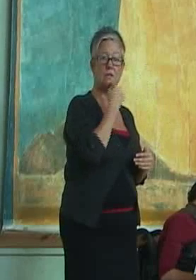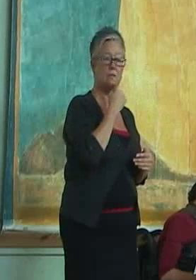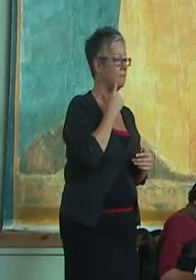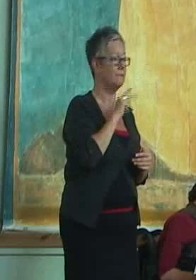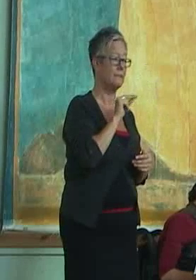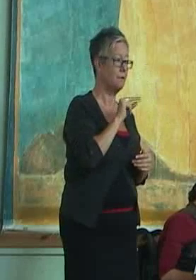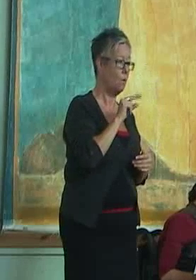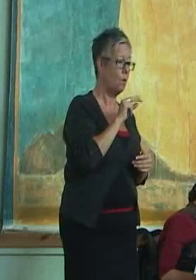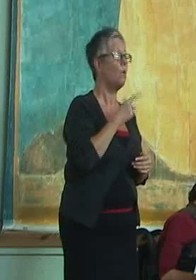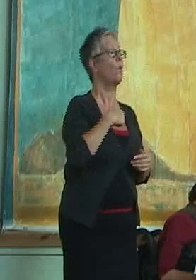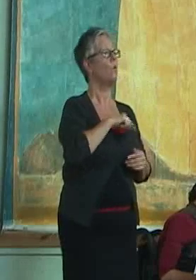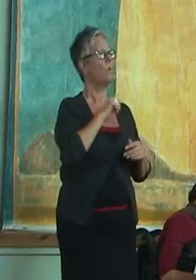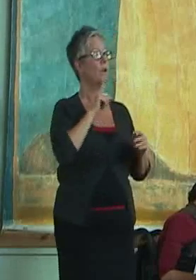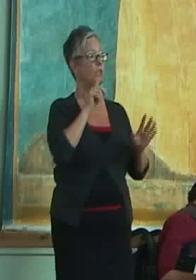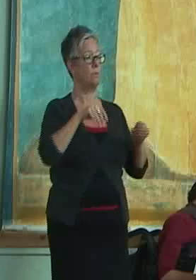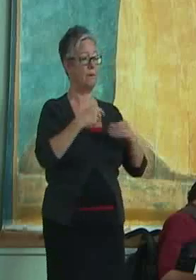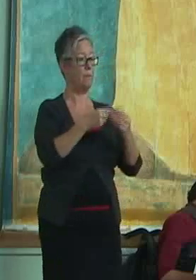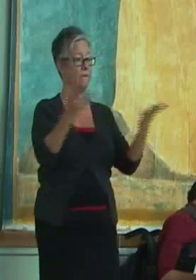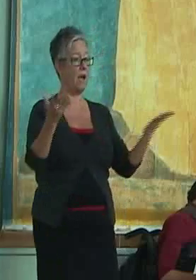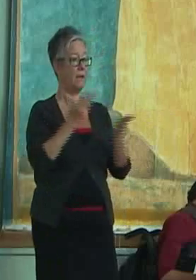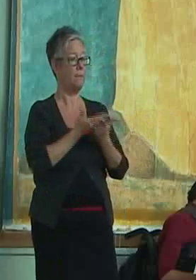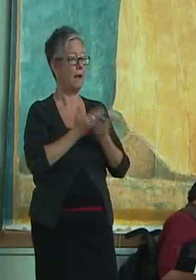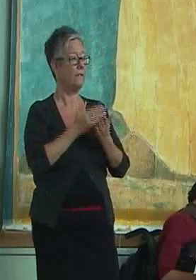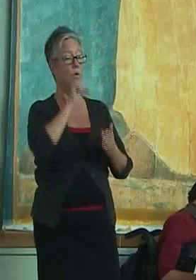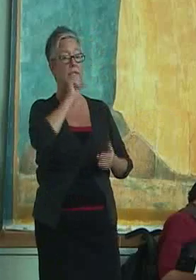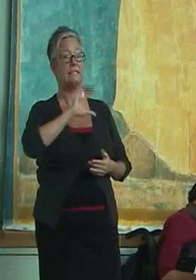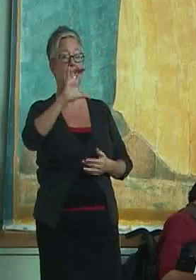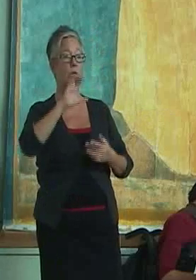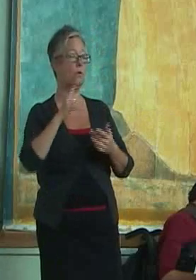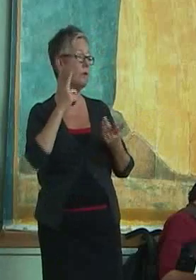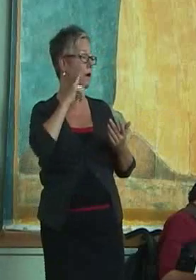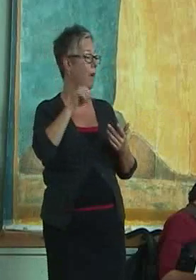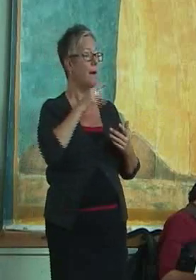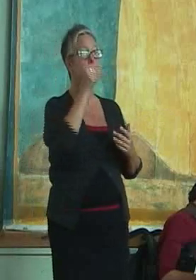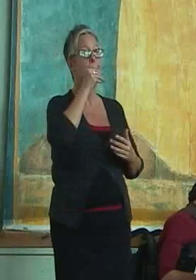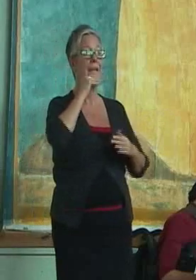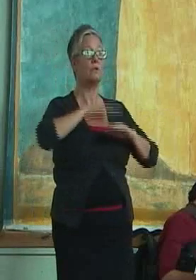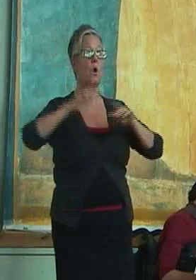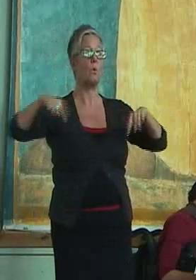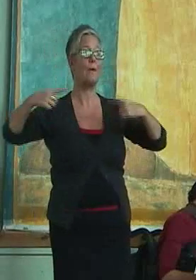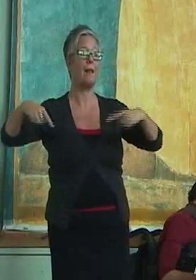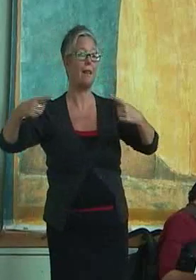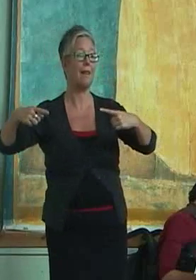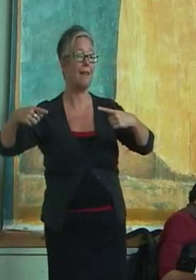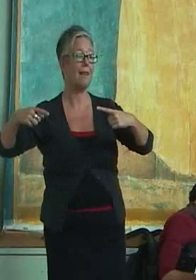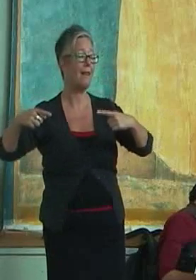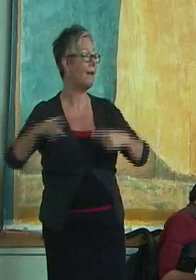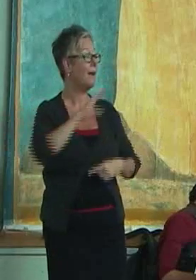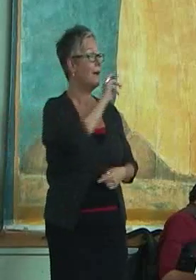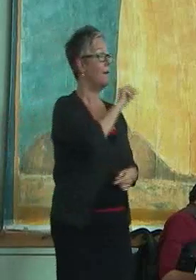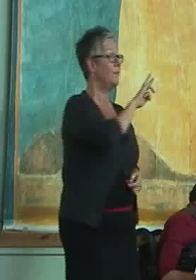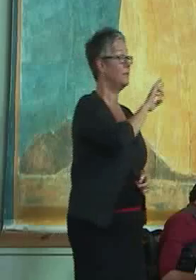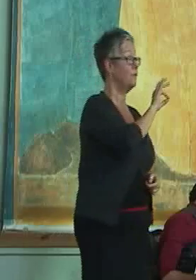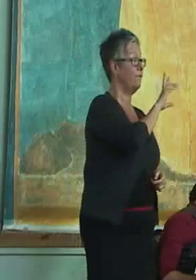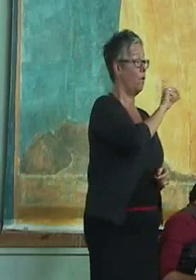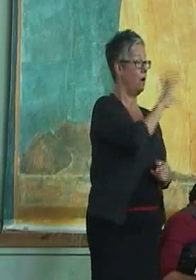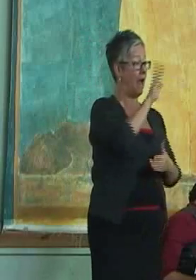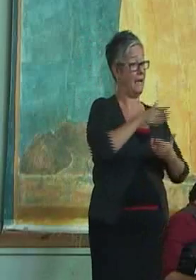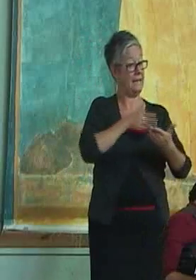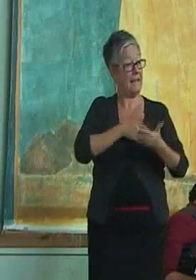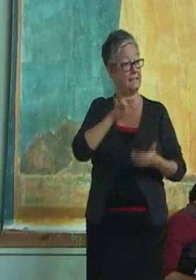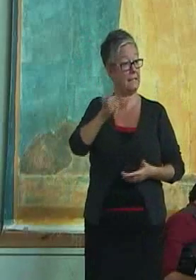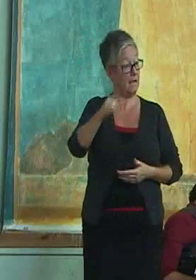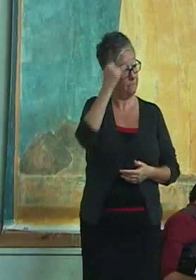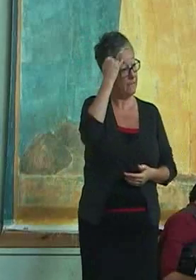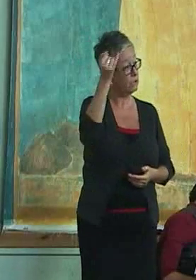citizens organizations who provide Meals on Wheels for seniors that stand at their home, unlike Mr. Ford, who votes against doing that. Imagine